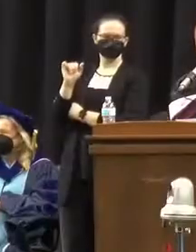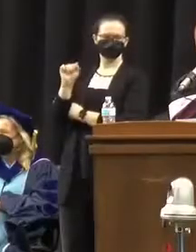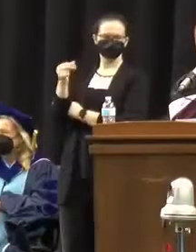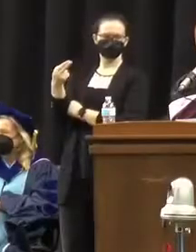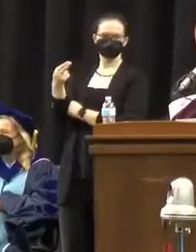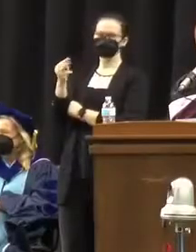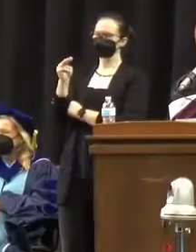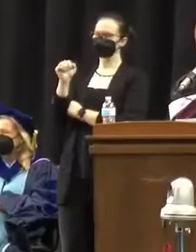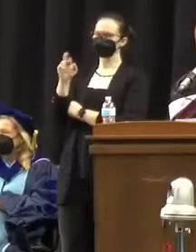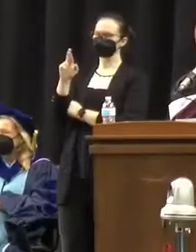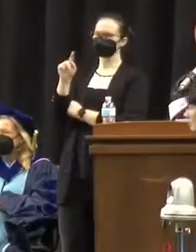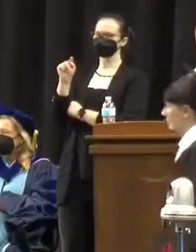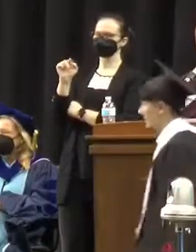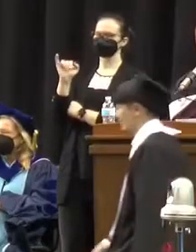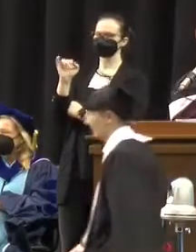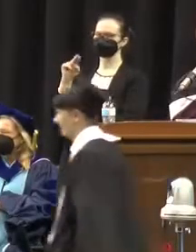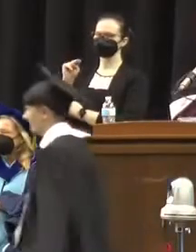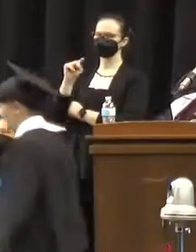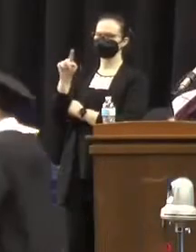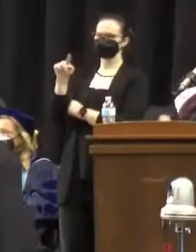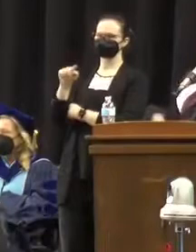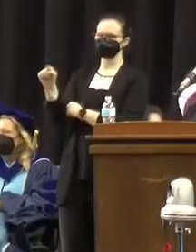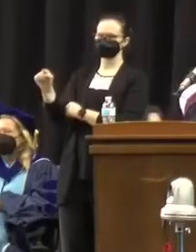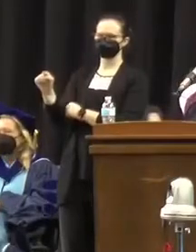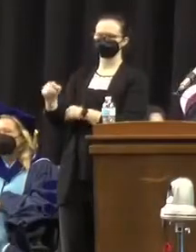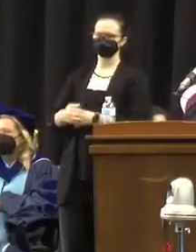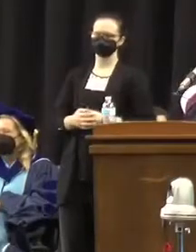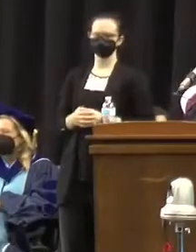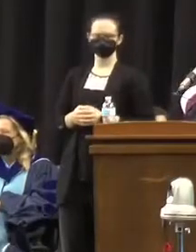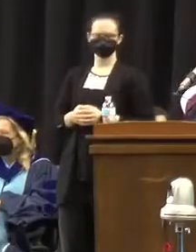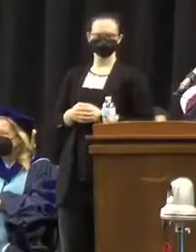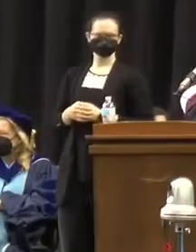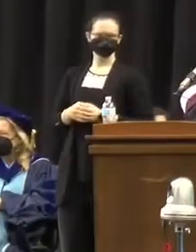Isaiah Isidor Martinez.